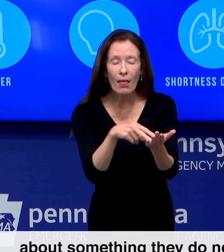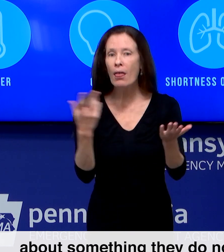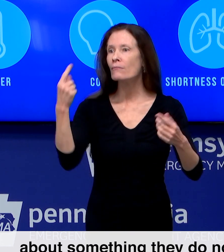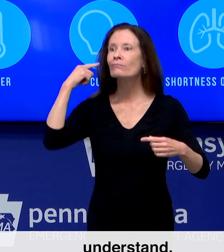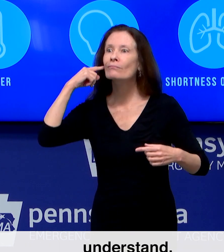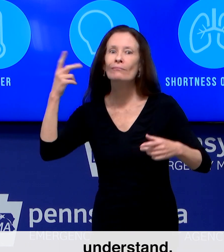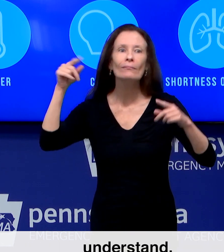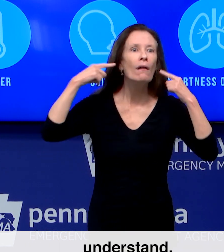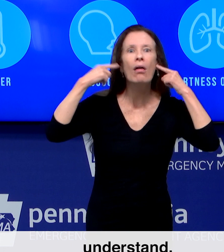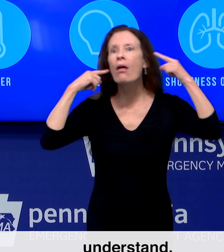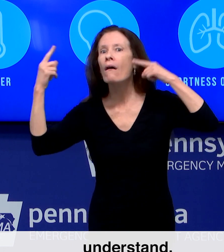do not understand.